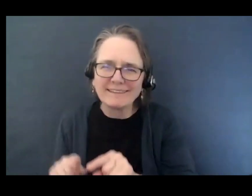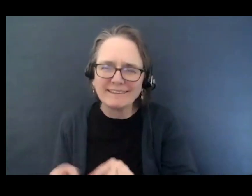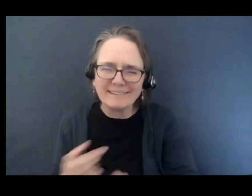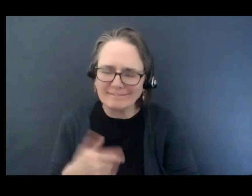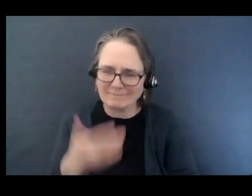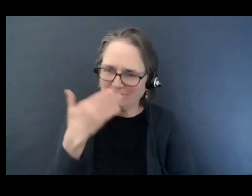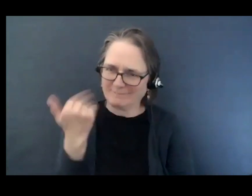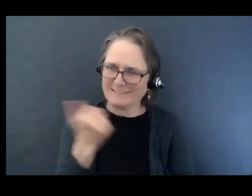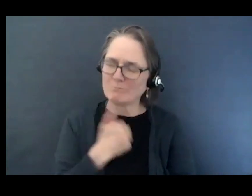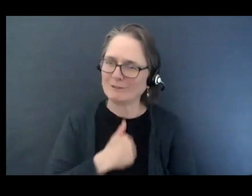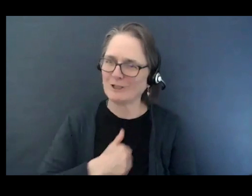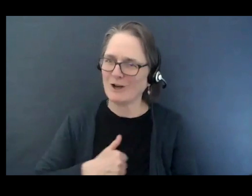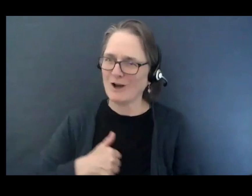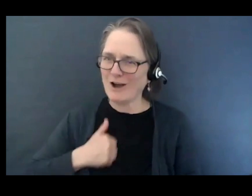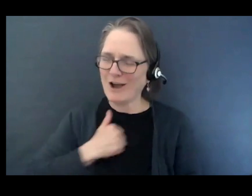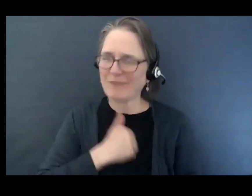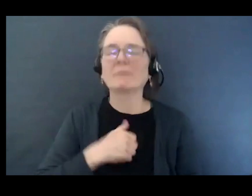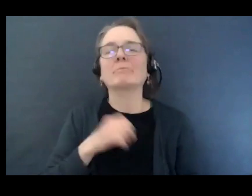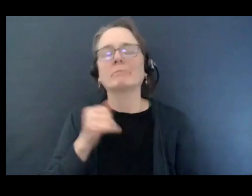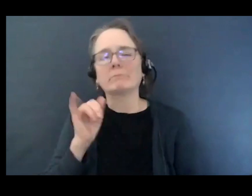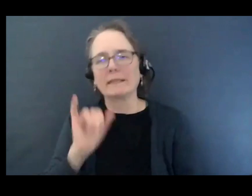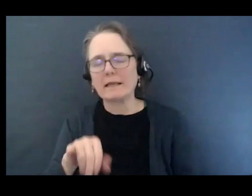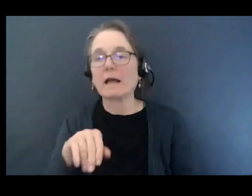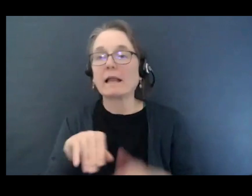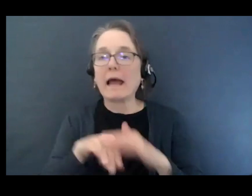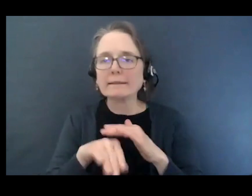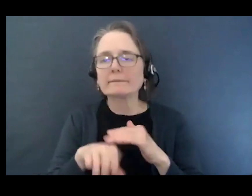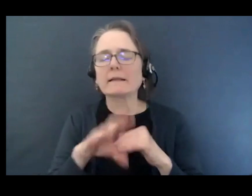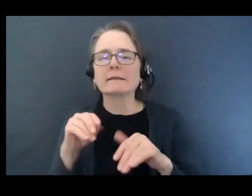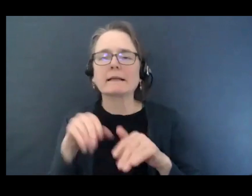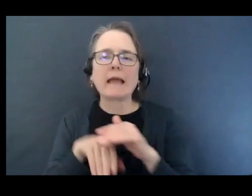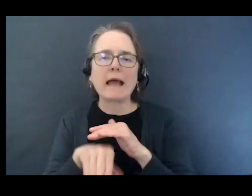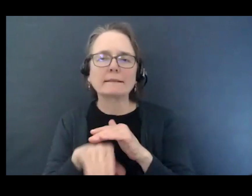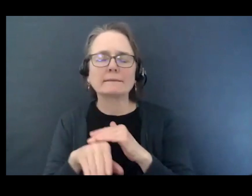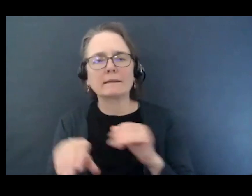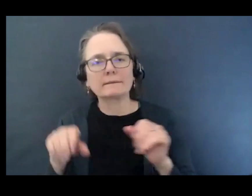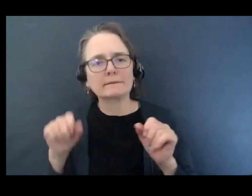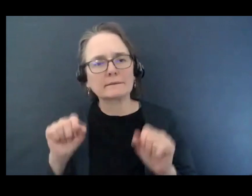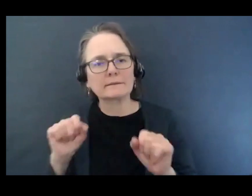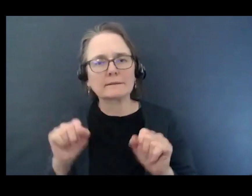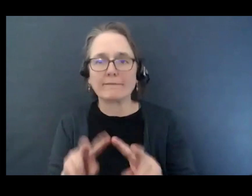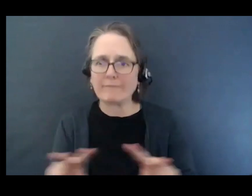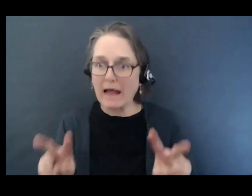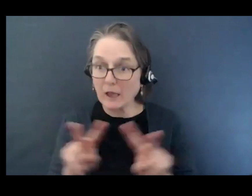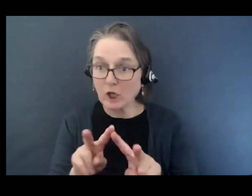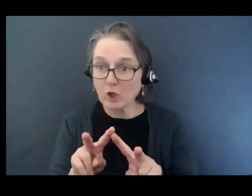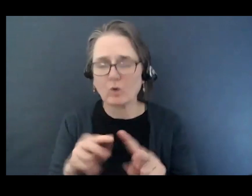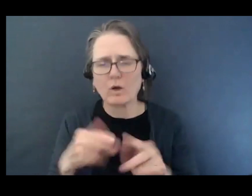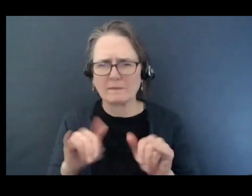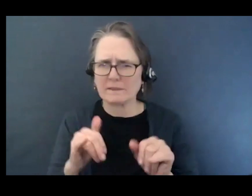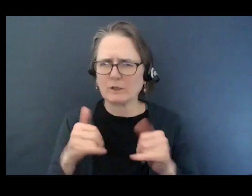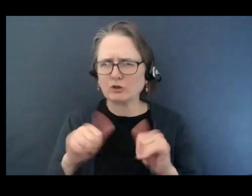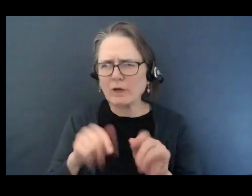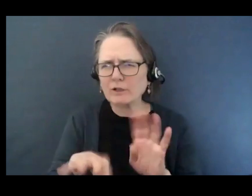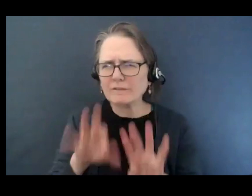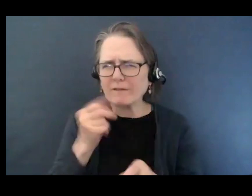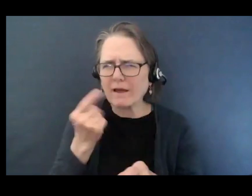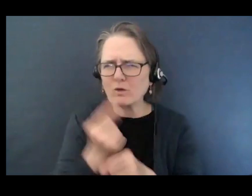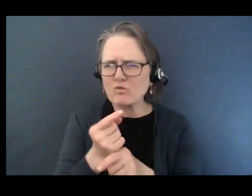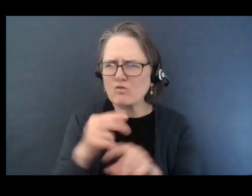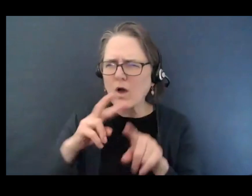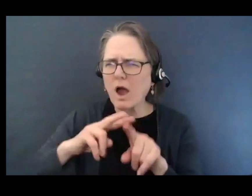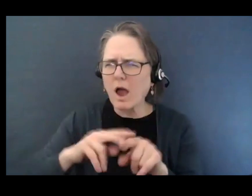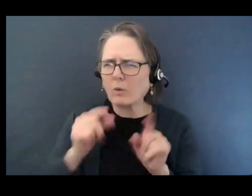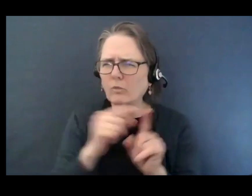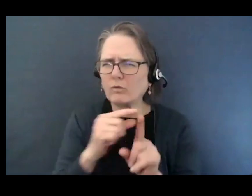quantity of access or value of access capability. I'm still kind of looking for language for these things, and